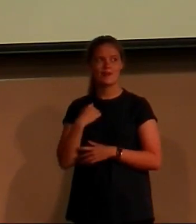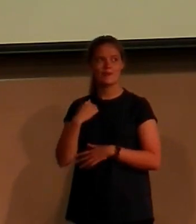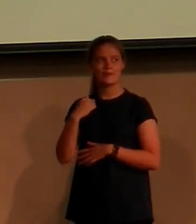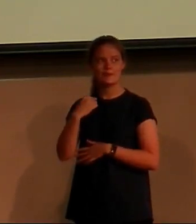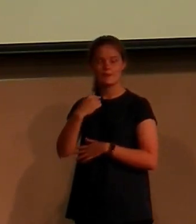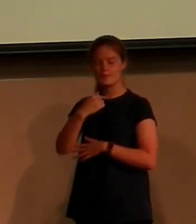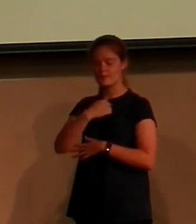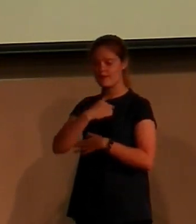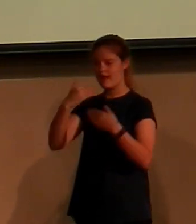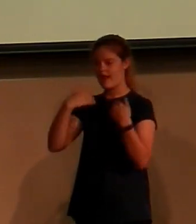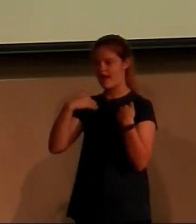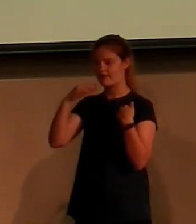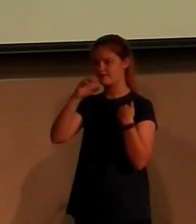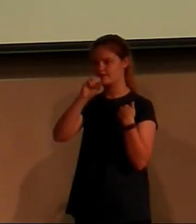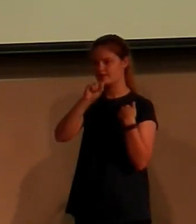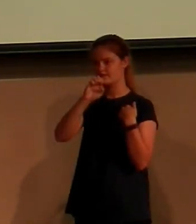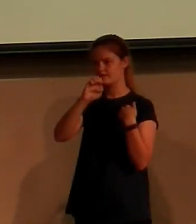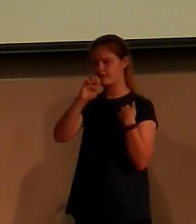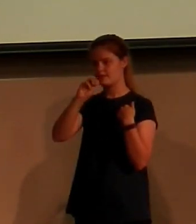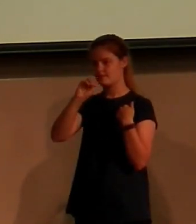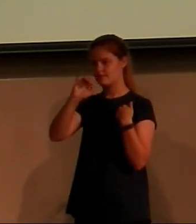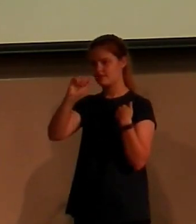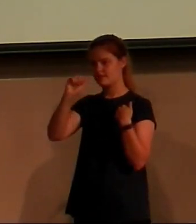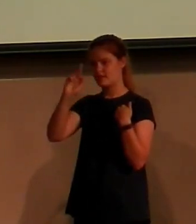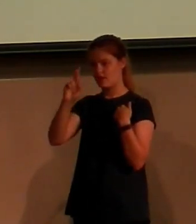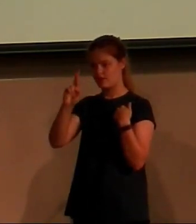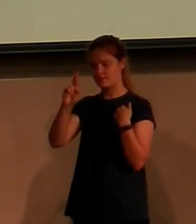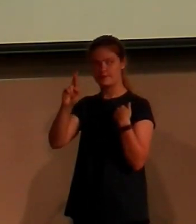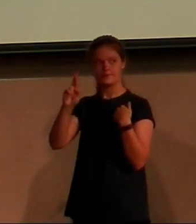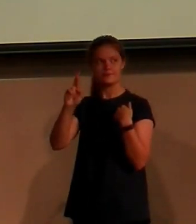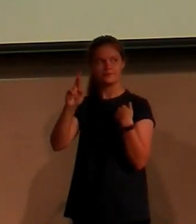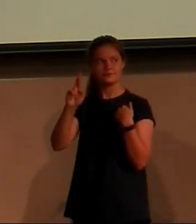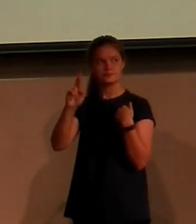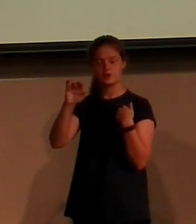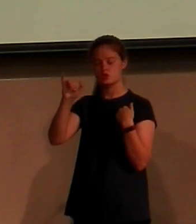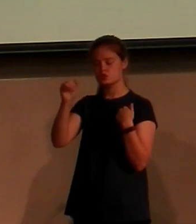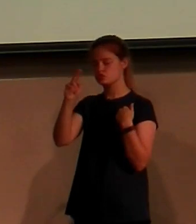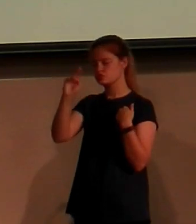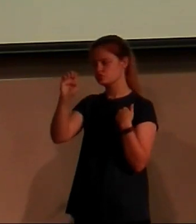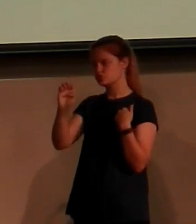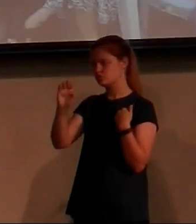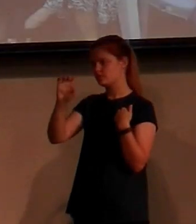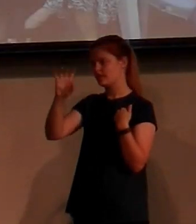We had a seminar June 8th, and